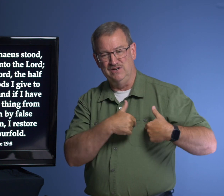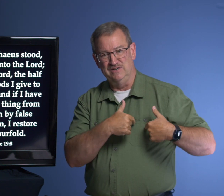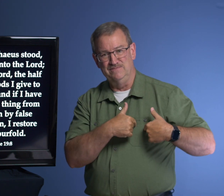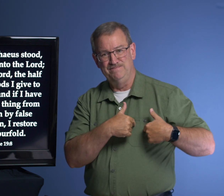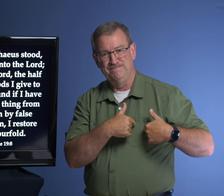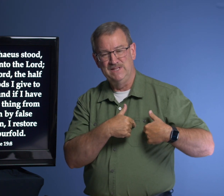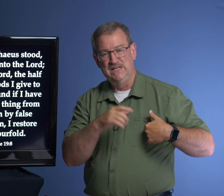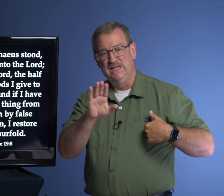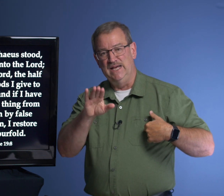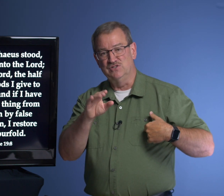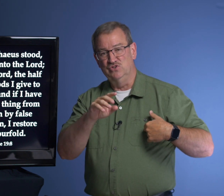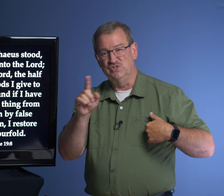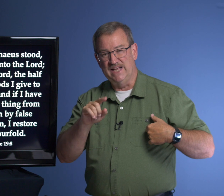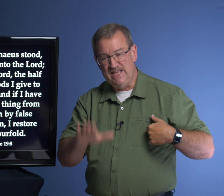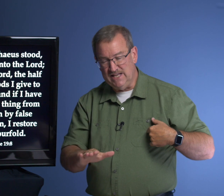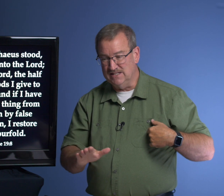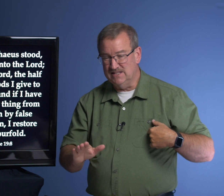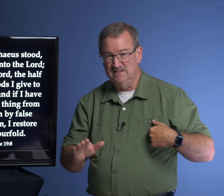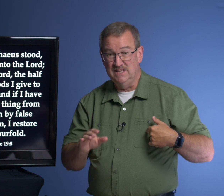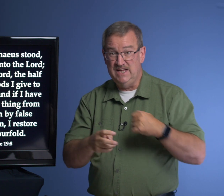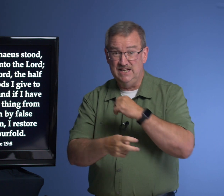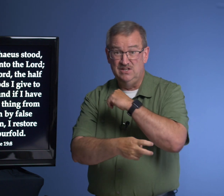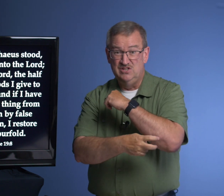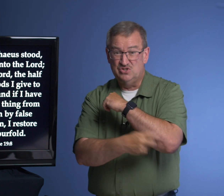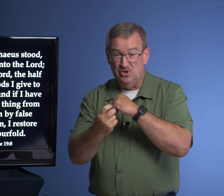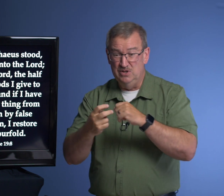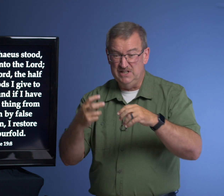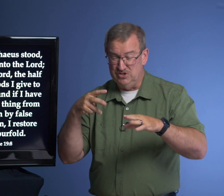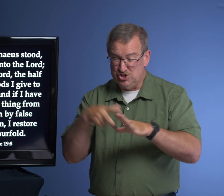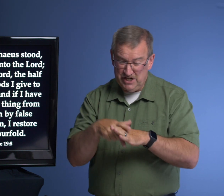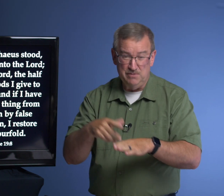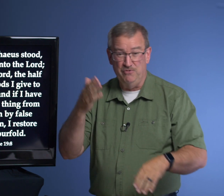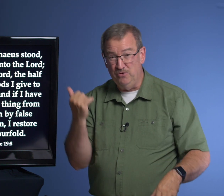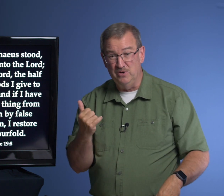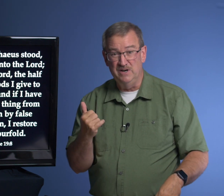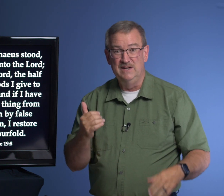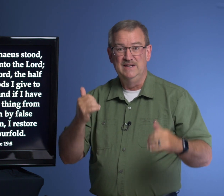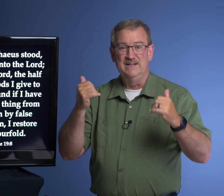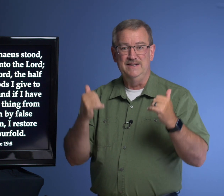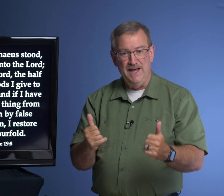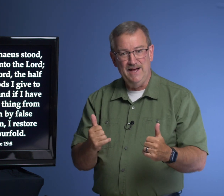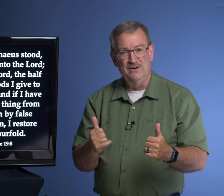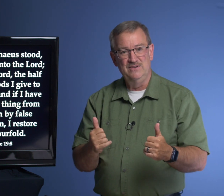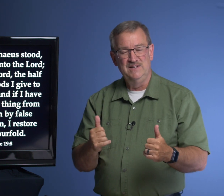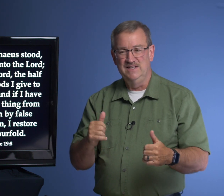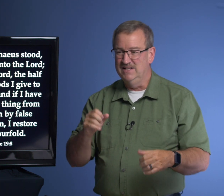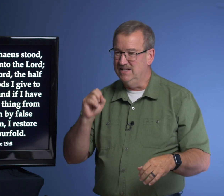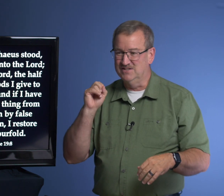heart. And so Zacchaeus, he had stolen and cheated before, and now he's going